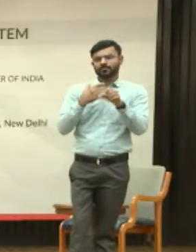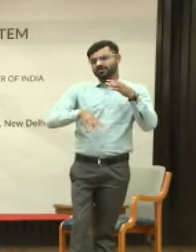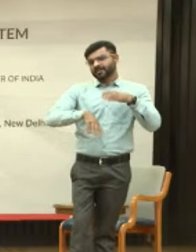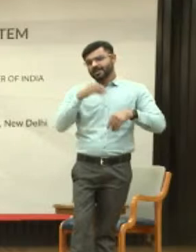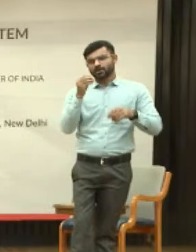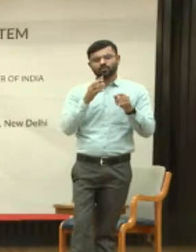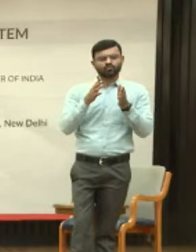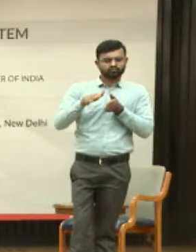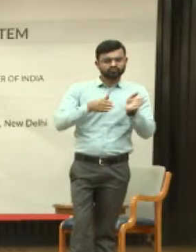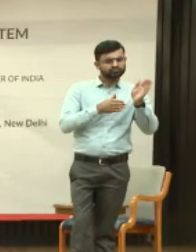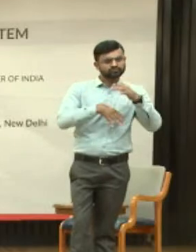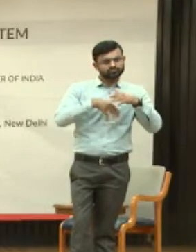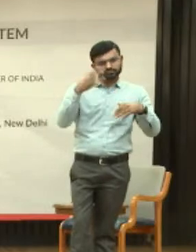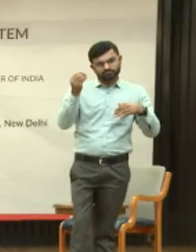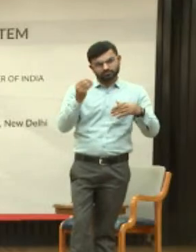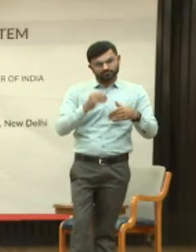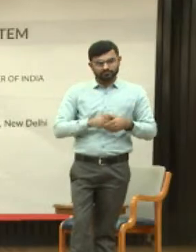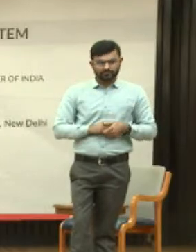the streets